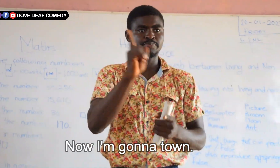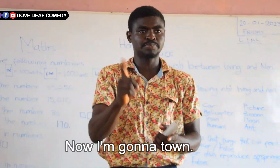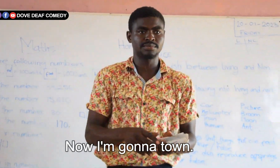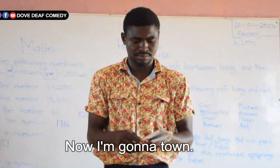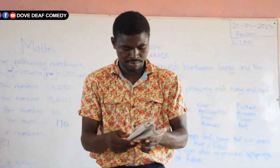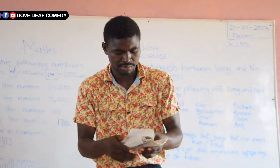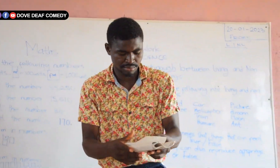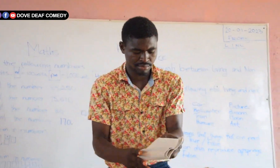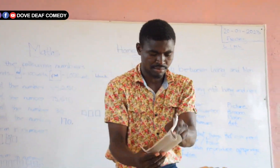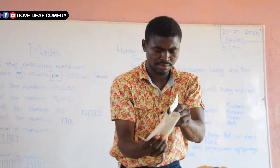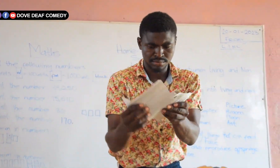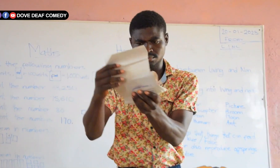town.